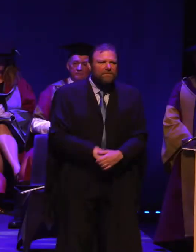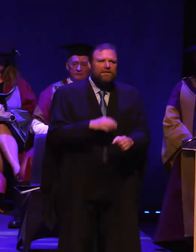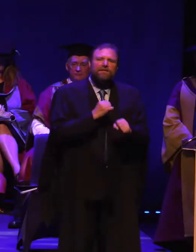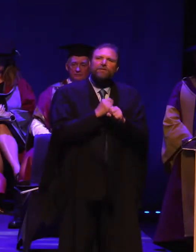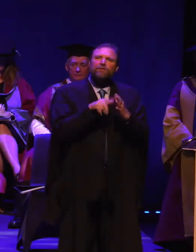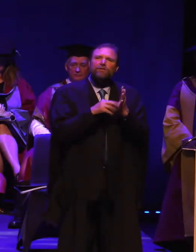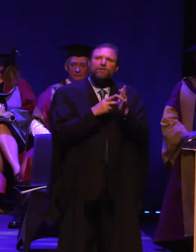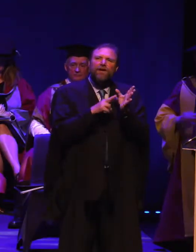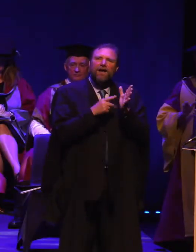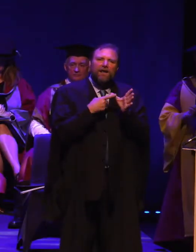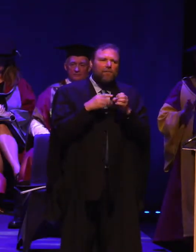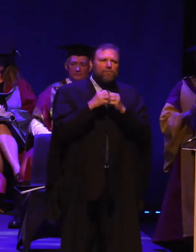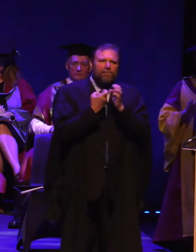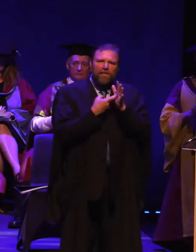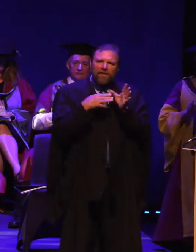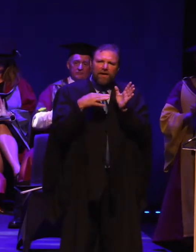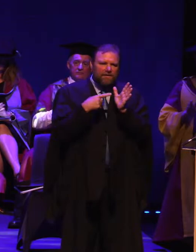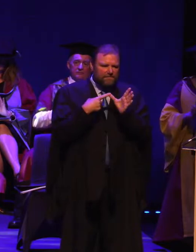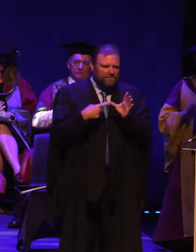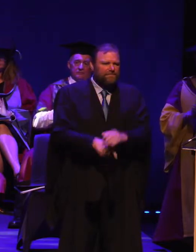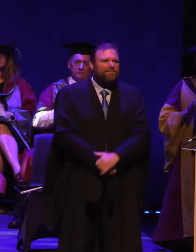Giovanna Grados.